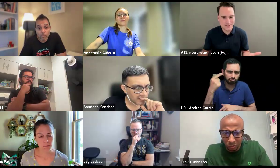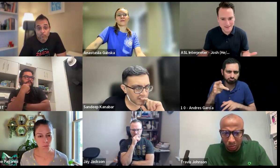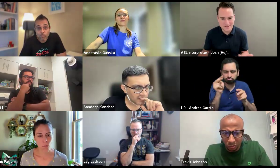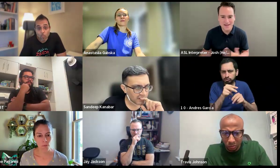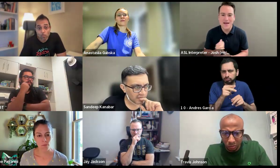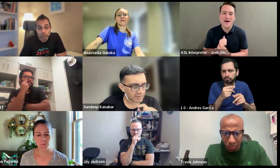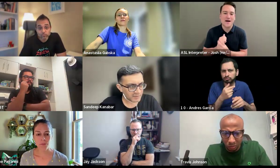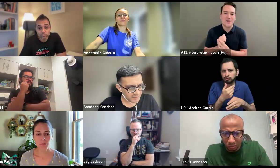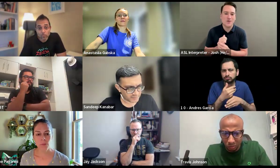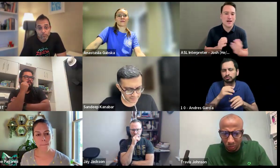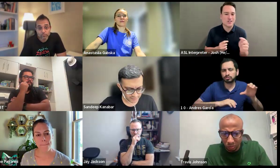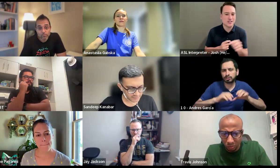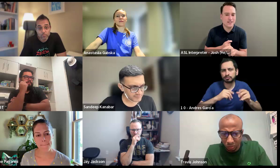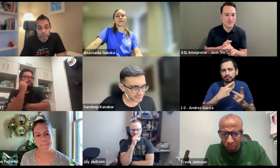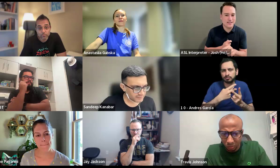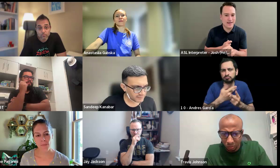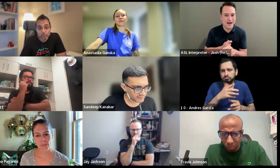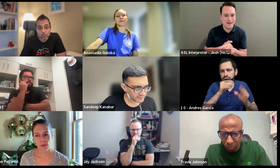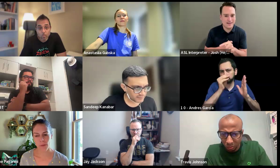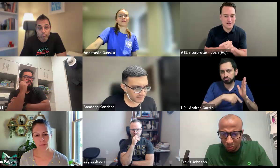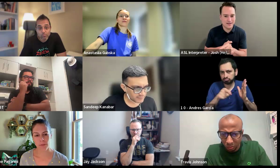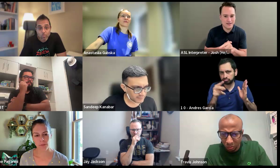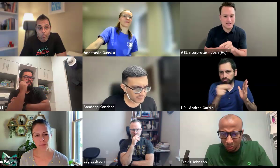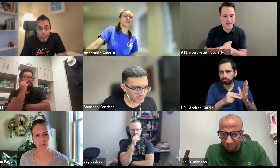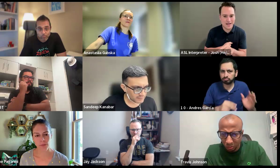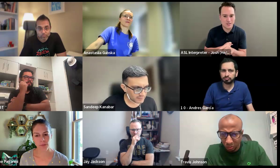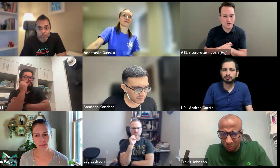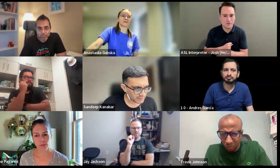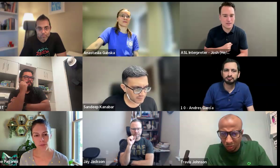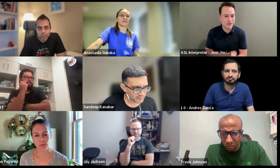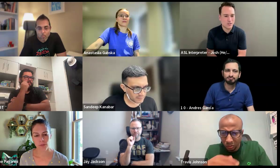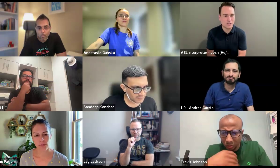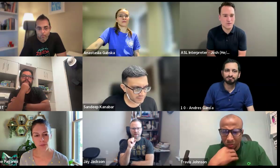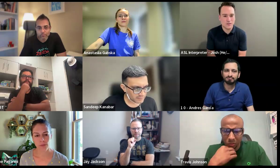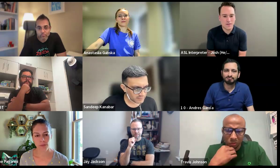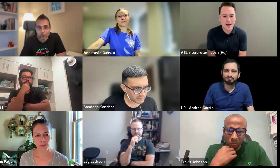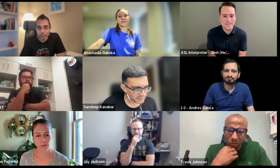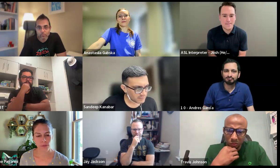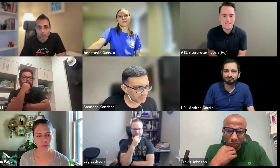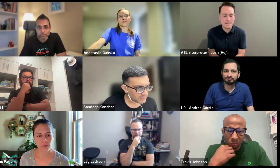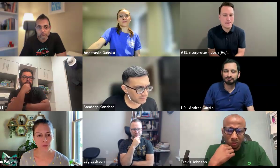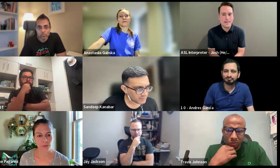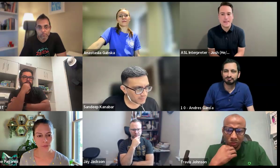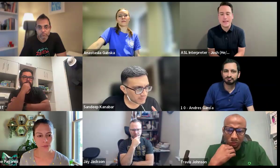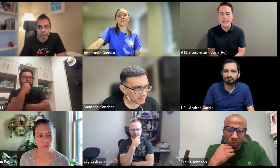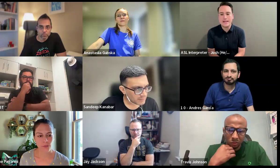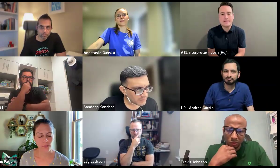post. You can actually see that in the Slack channel. I'm not sure if you saw that.